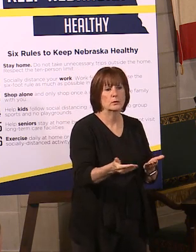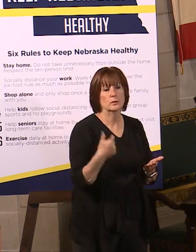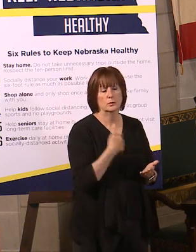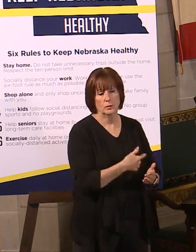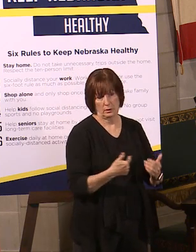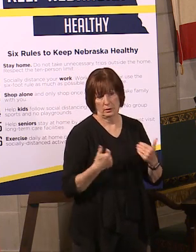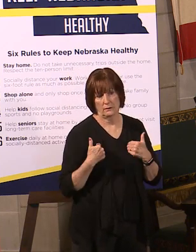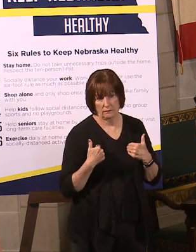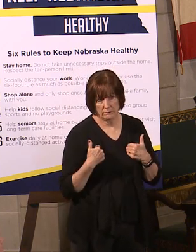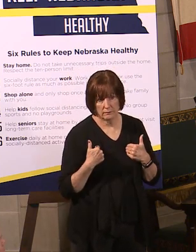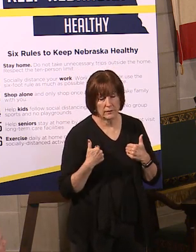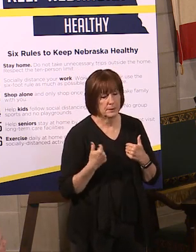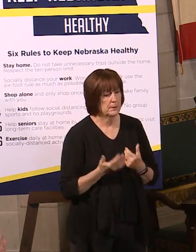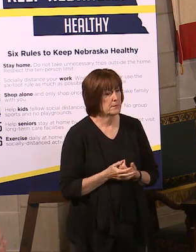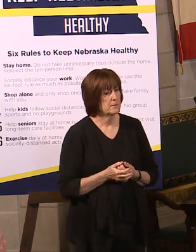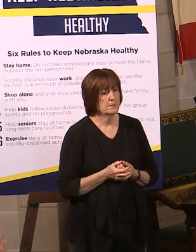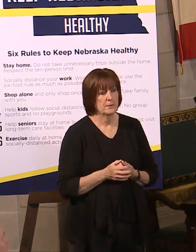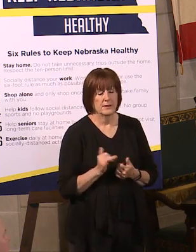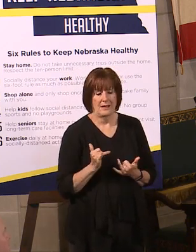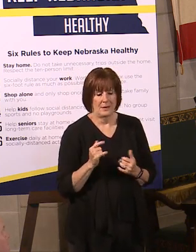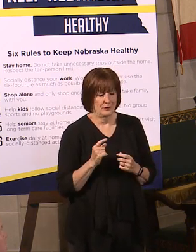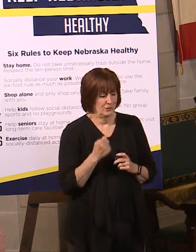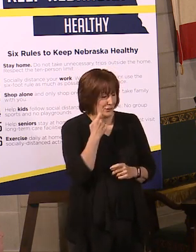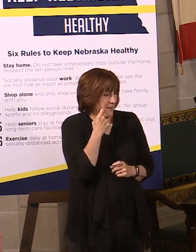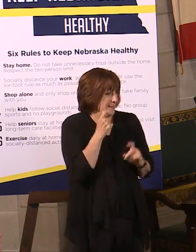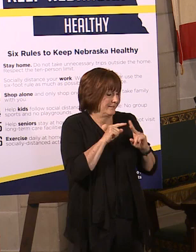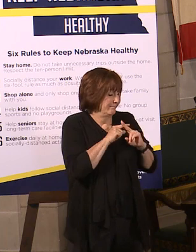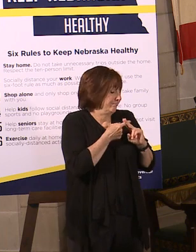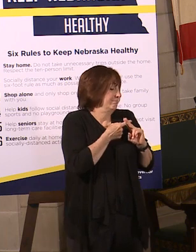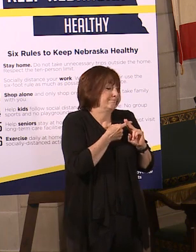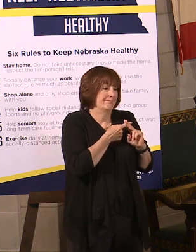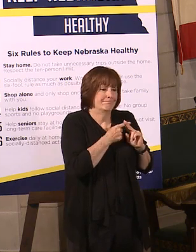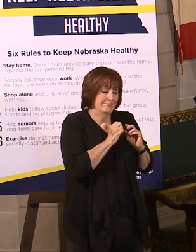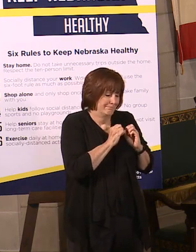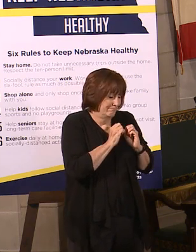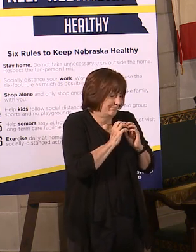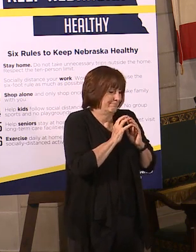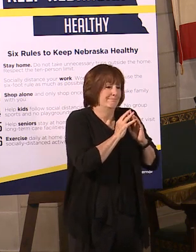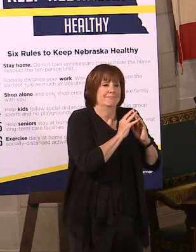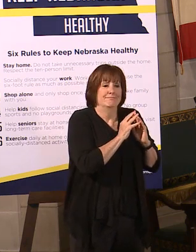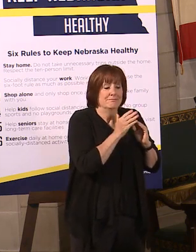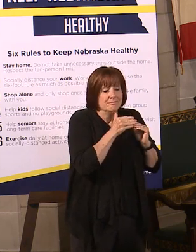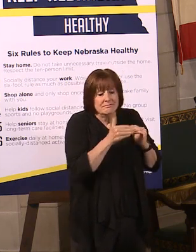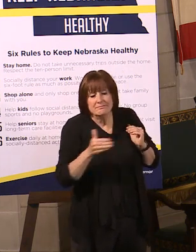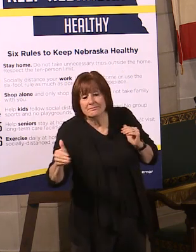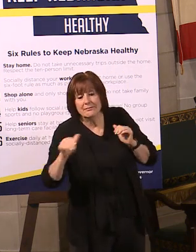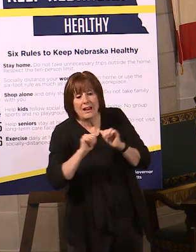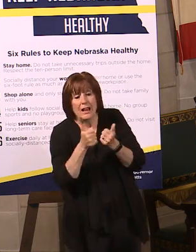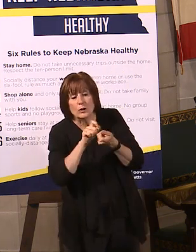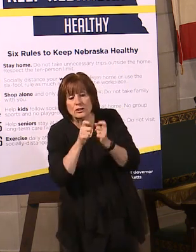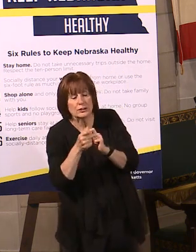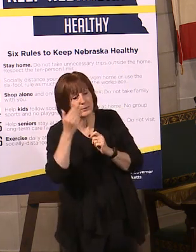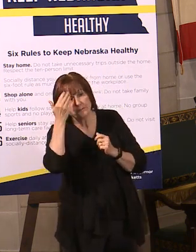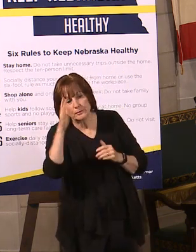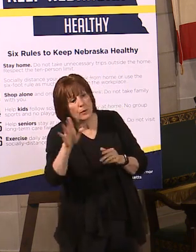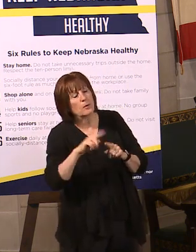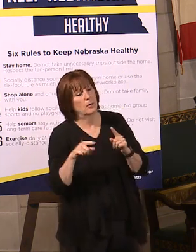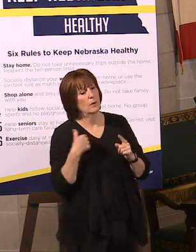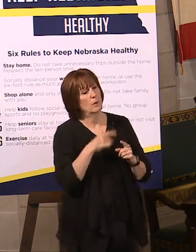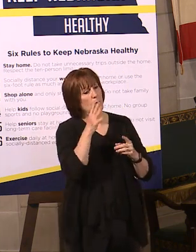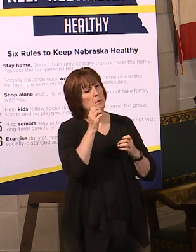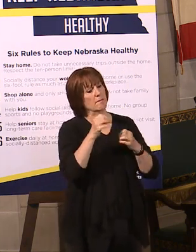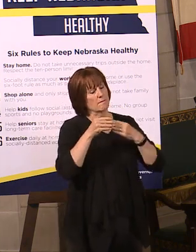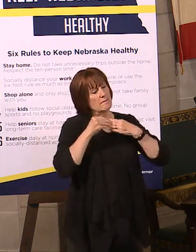So again, we're just kind of on day 2 of getting this ramped up, so I can't tell you how that might change. But as we get more experience, we're going to be flexible with regard